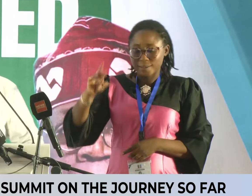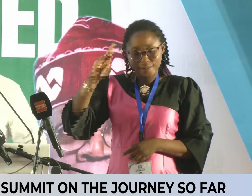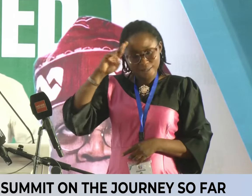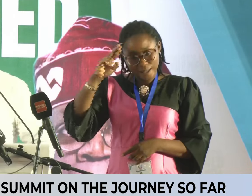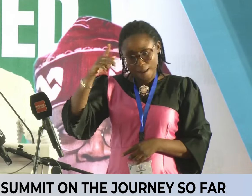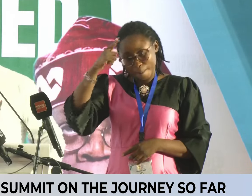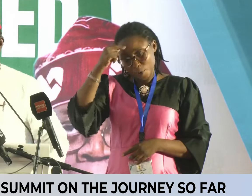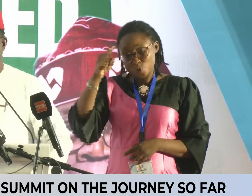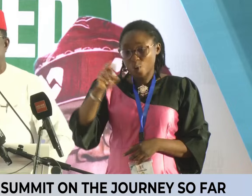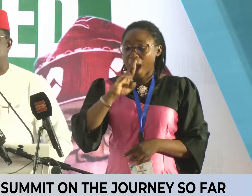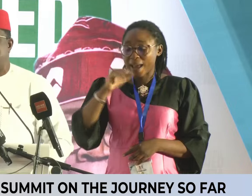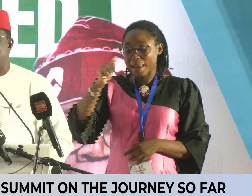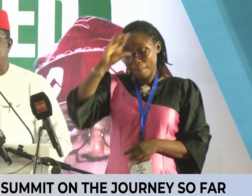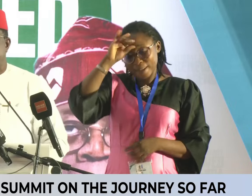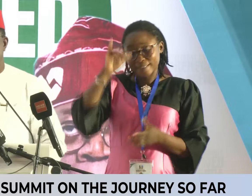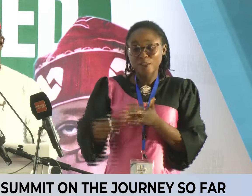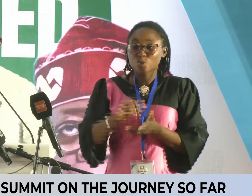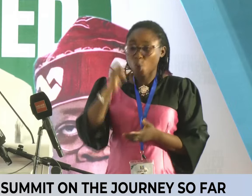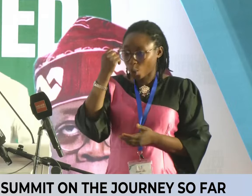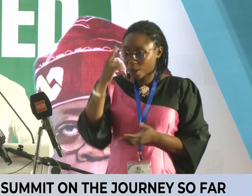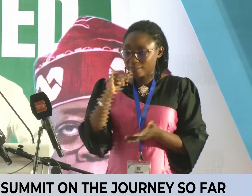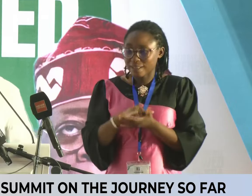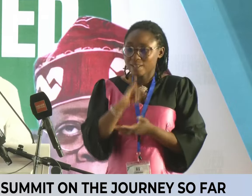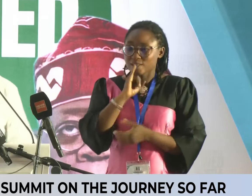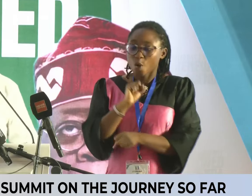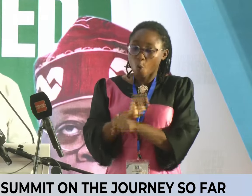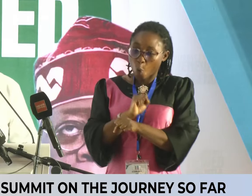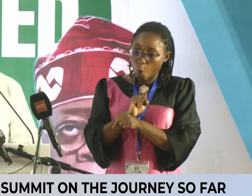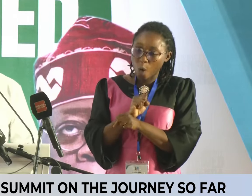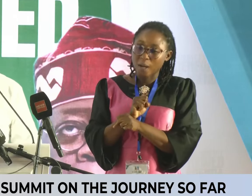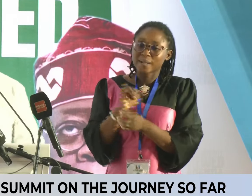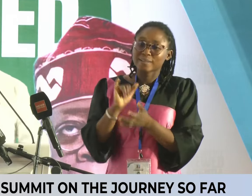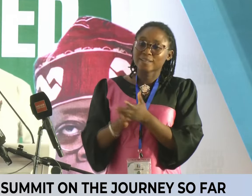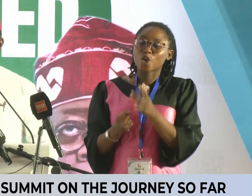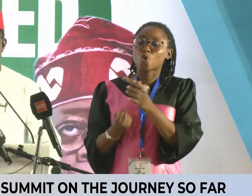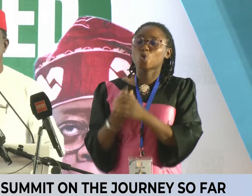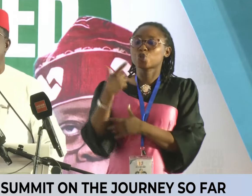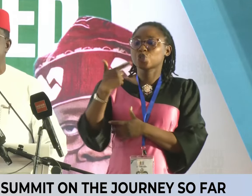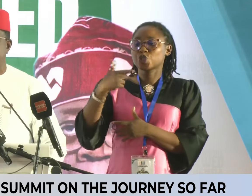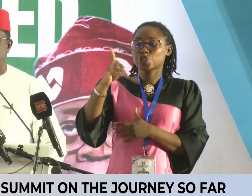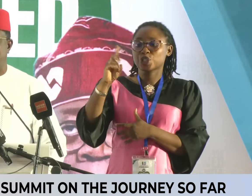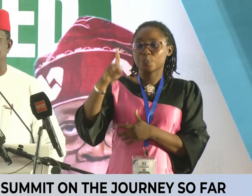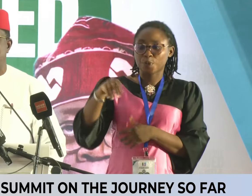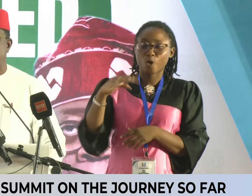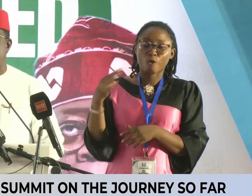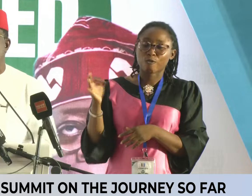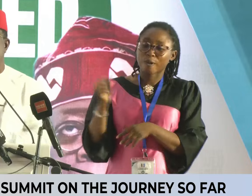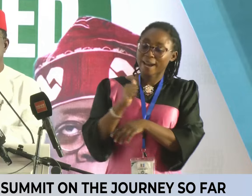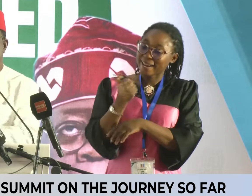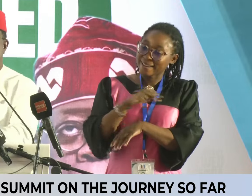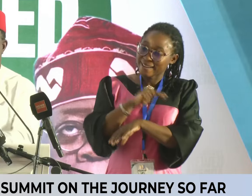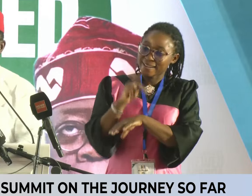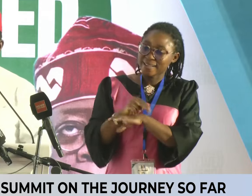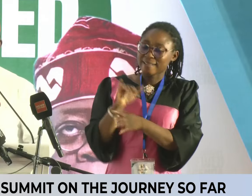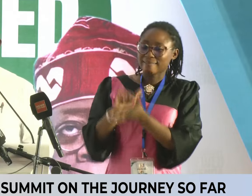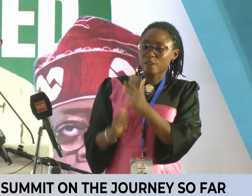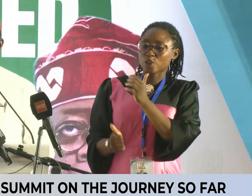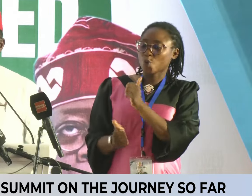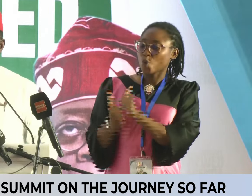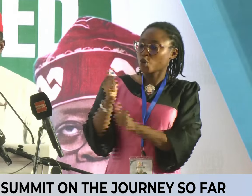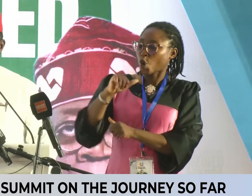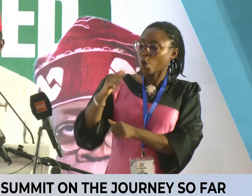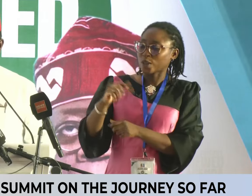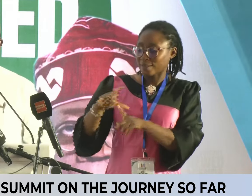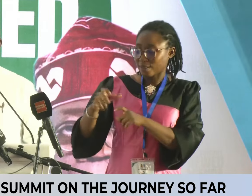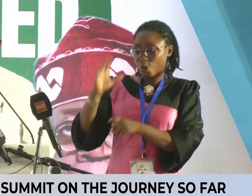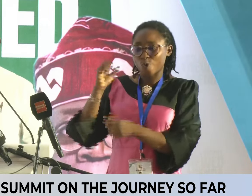because you are a man that understands that is the work sector that grows the GDP of any nation, upon which other sectors will